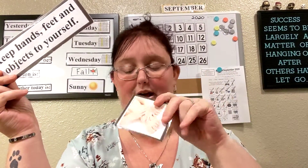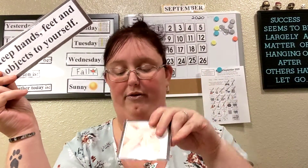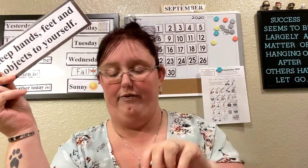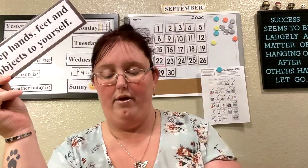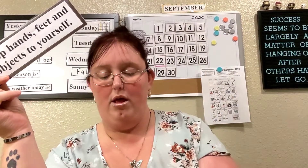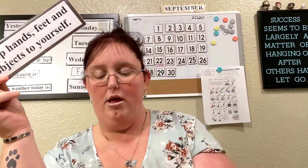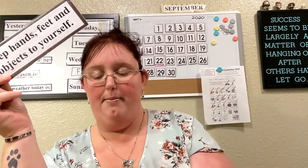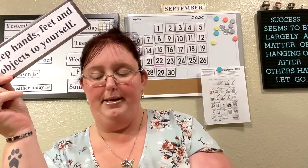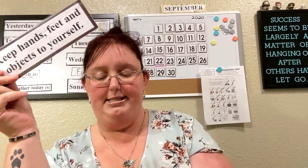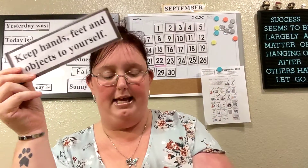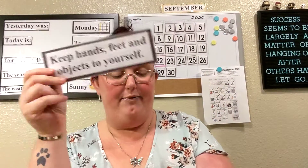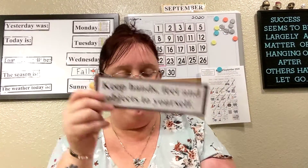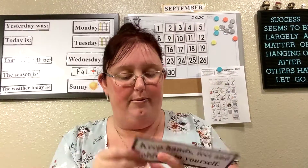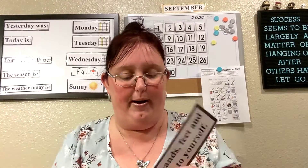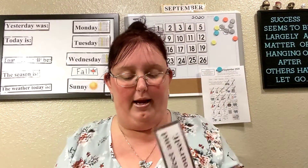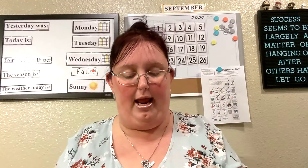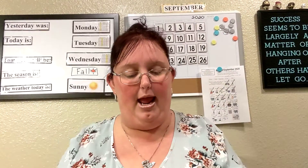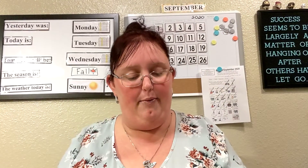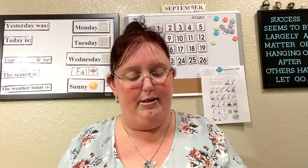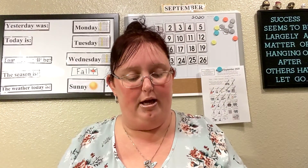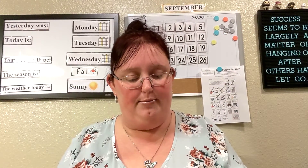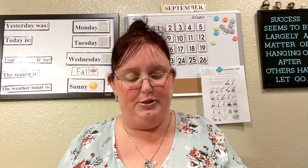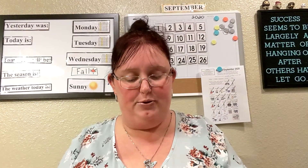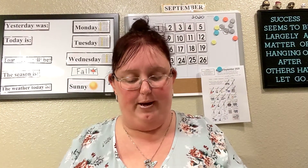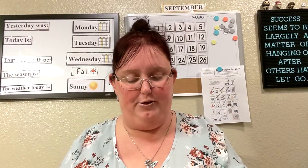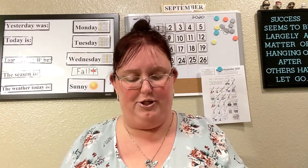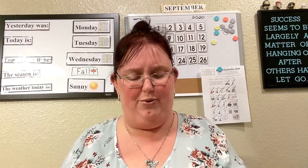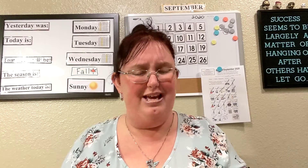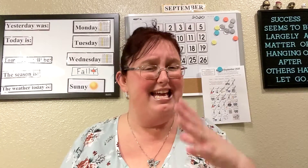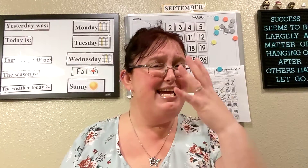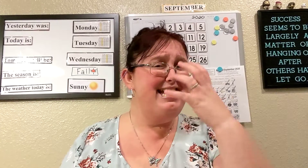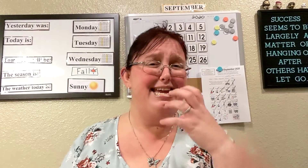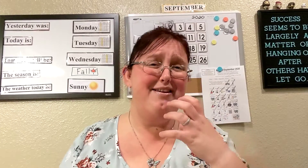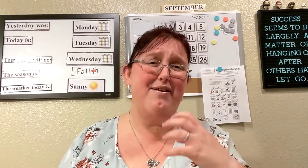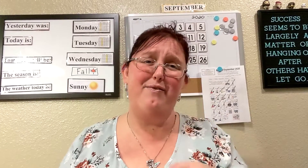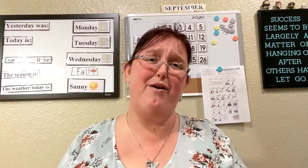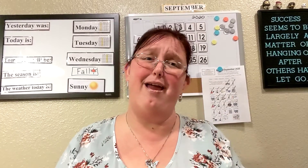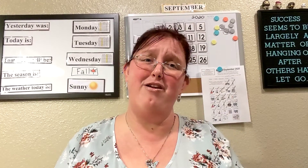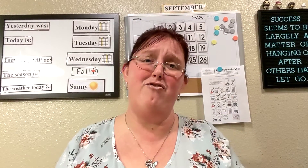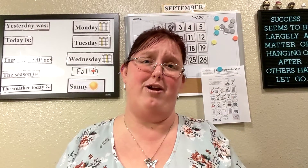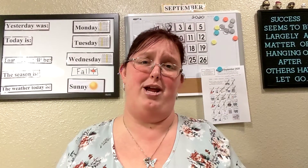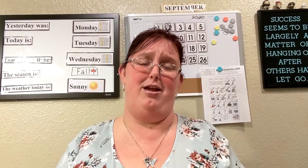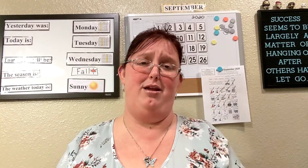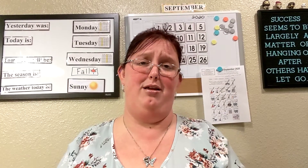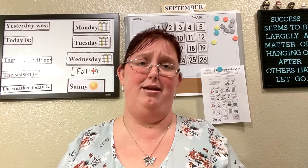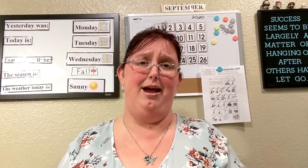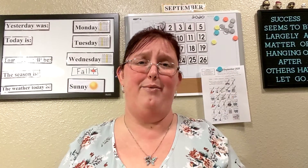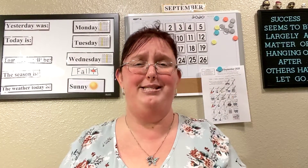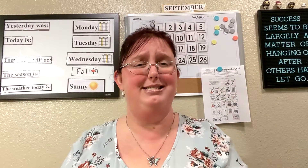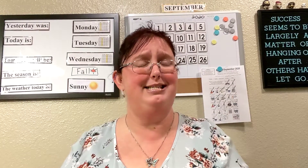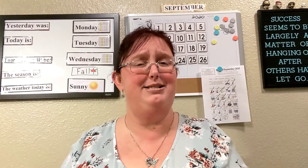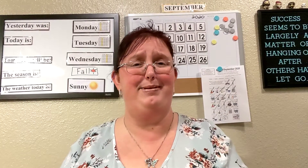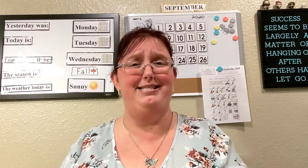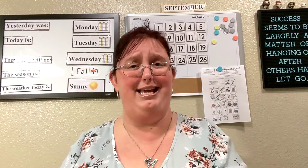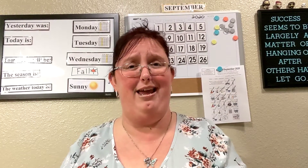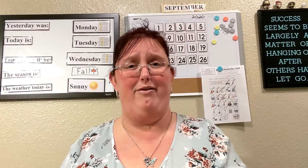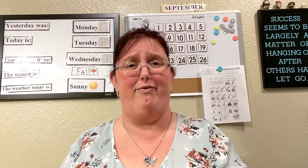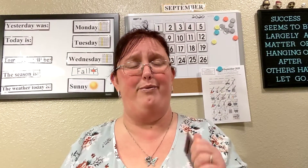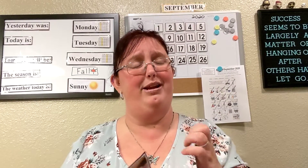yourself. Be safe with your body and with the objects around you. Even if you're angry, yeah, we still need to be safe. We need to